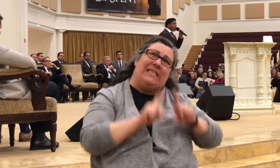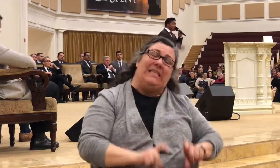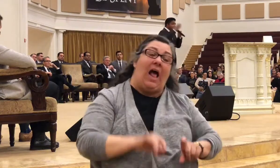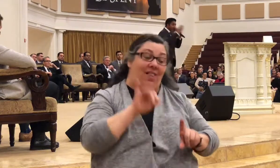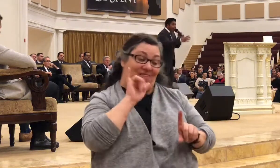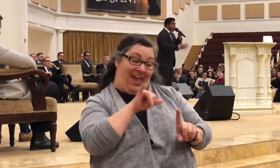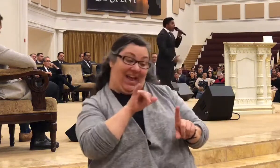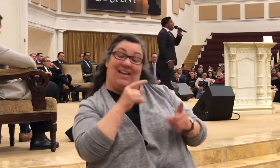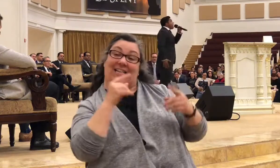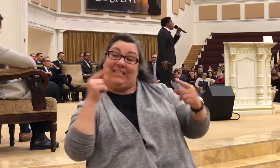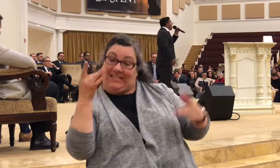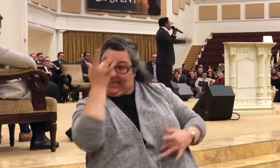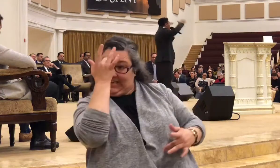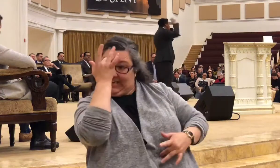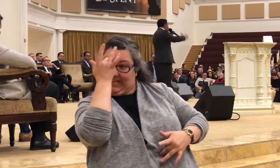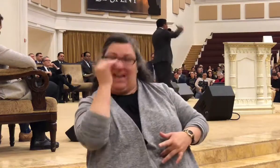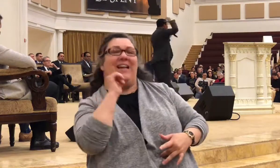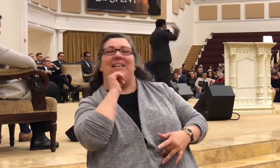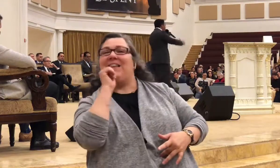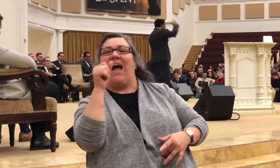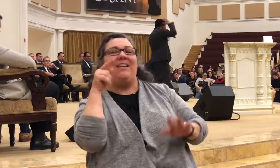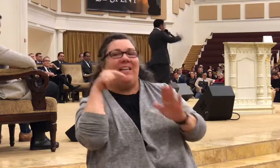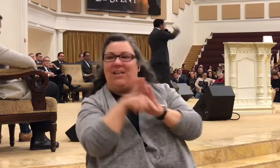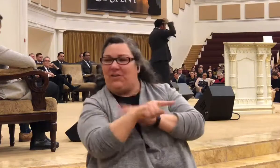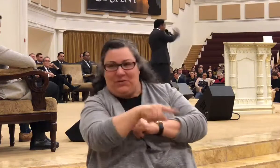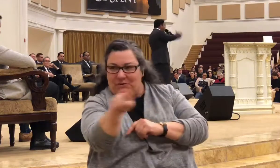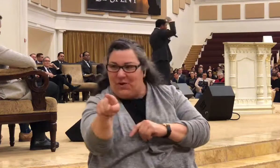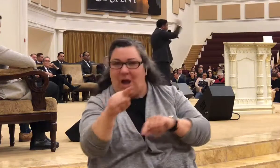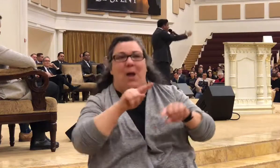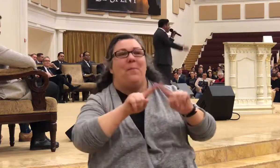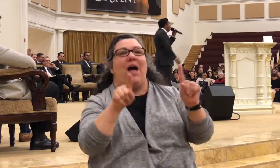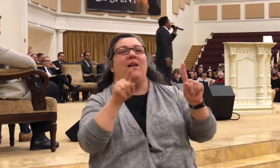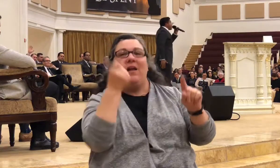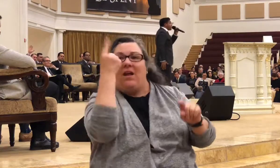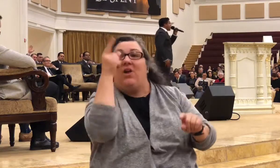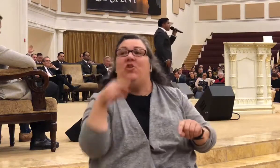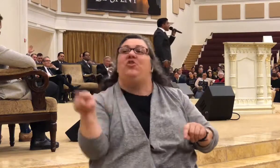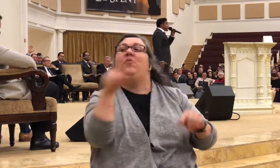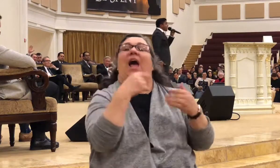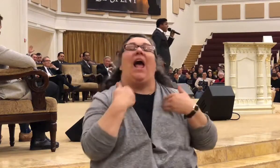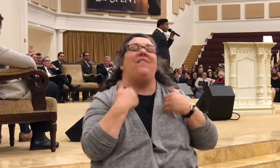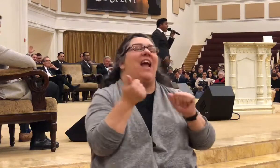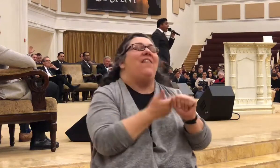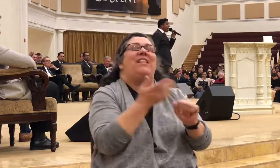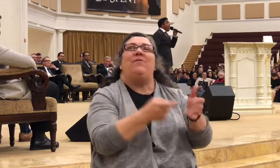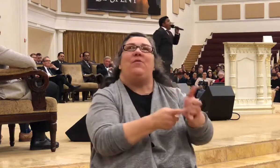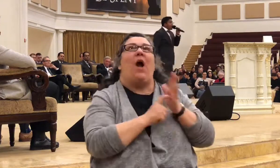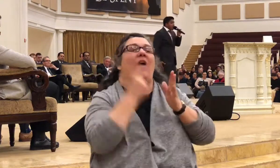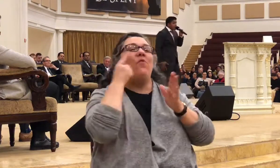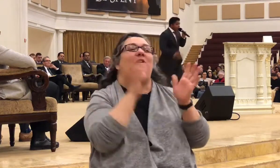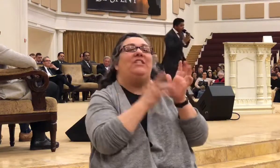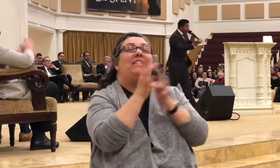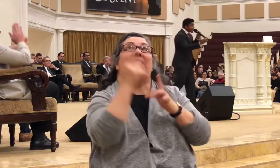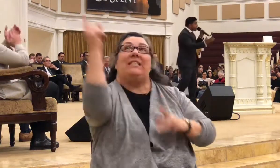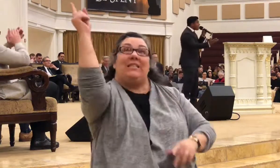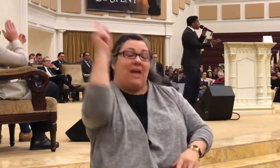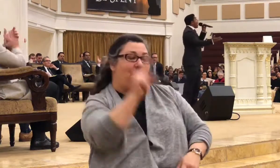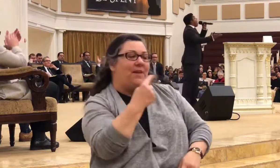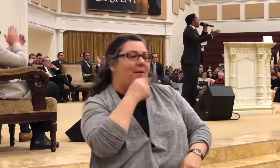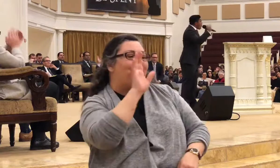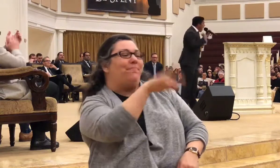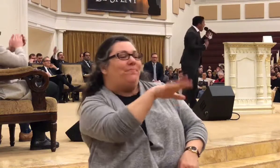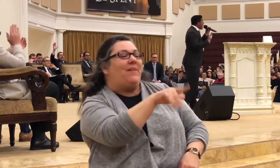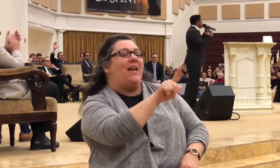not unto death, but rather you've got everything that it takes for Jesus to come down and to say,